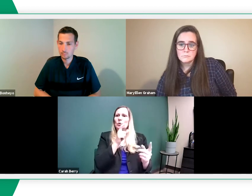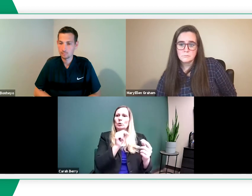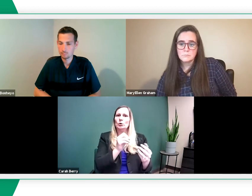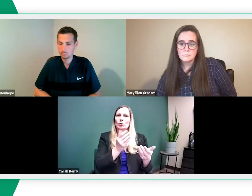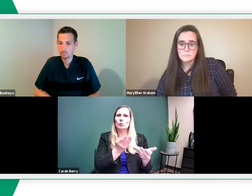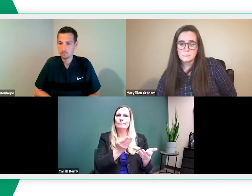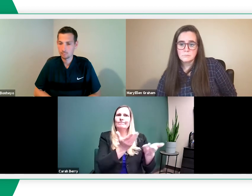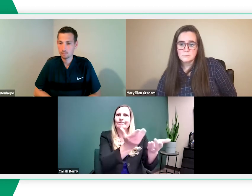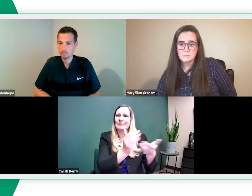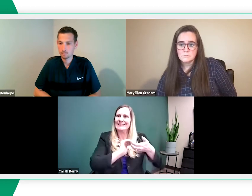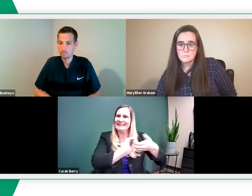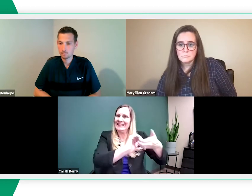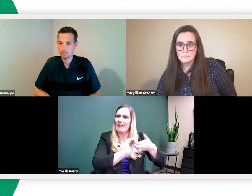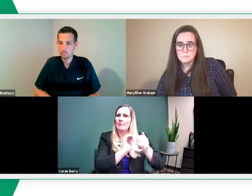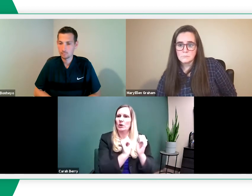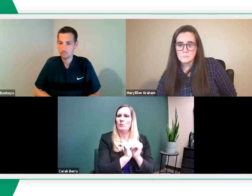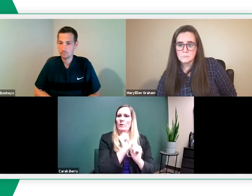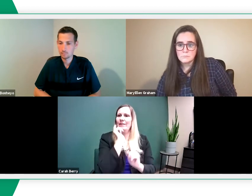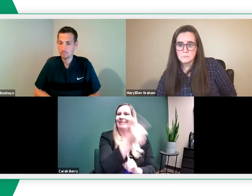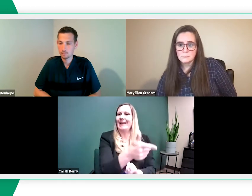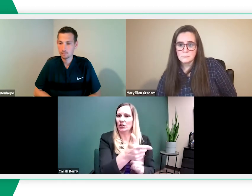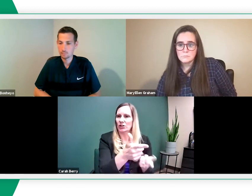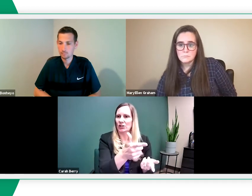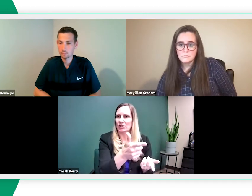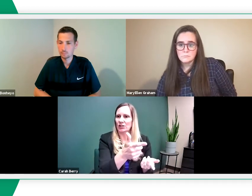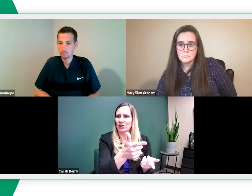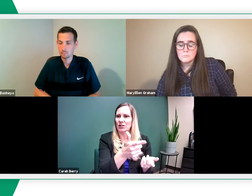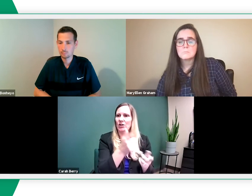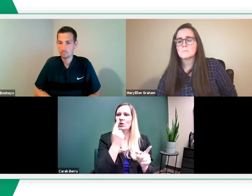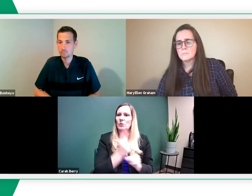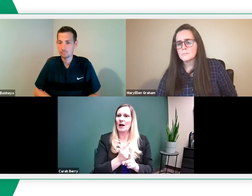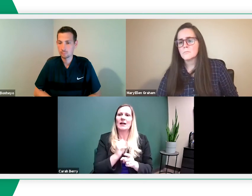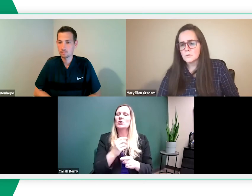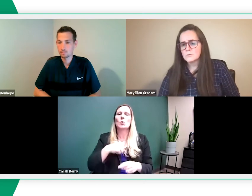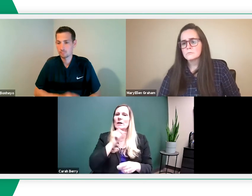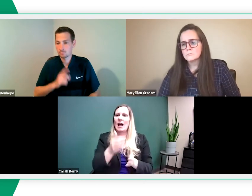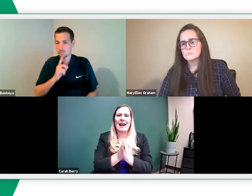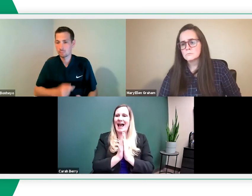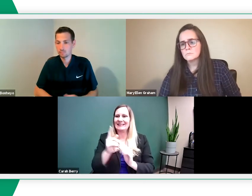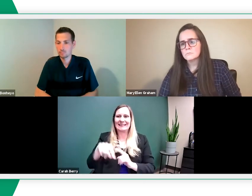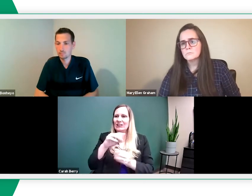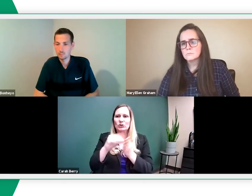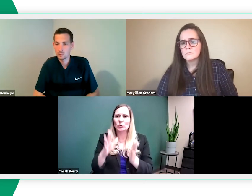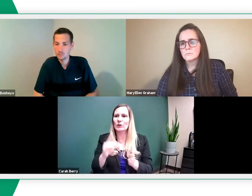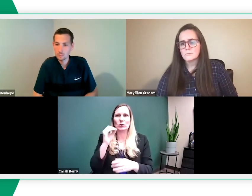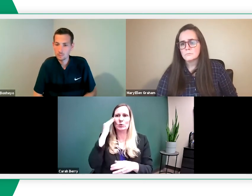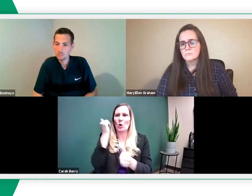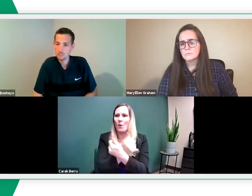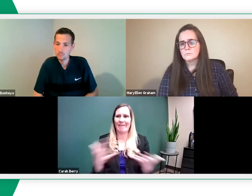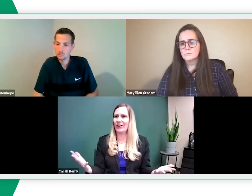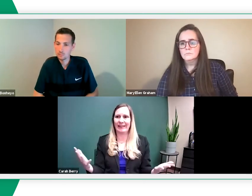also with a different person who can offer you that set of skills you can partner with that can help you later on down the road.